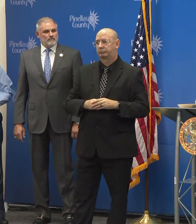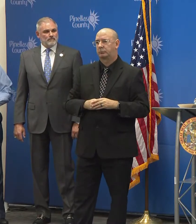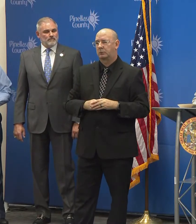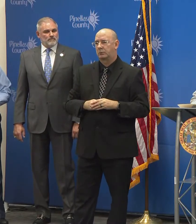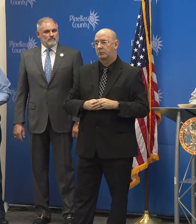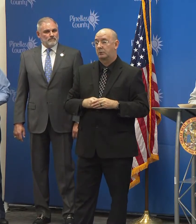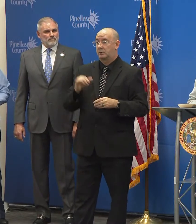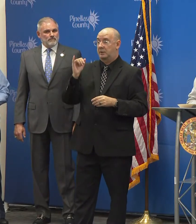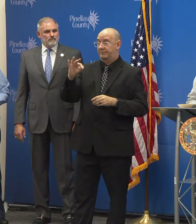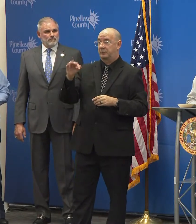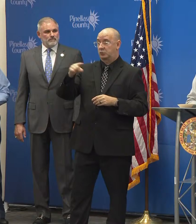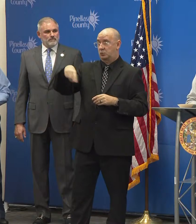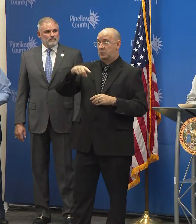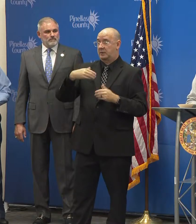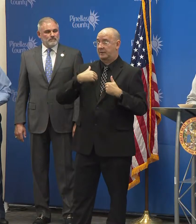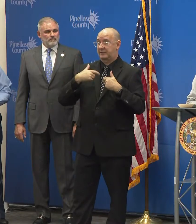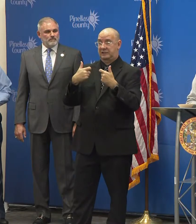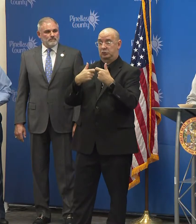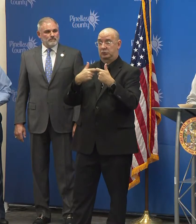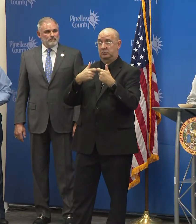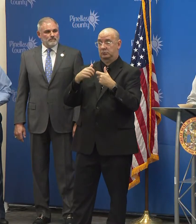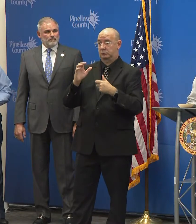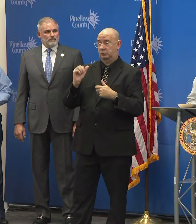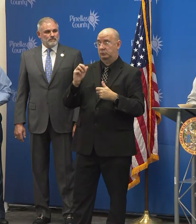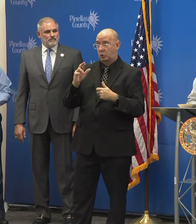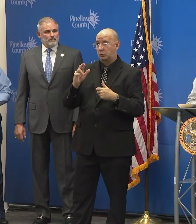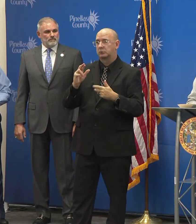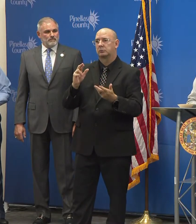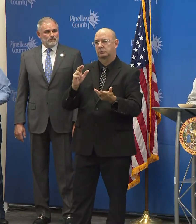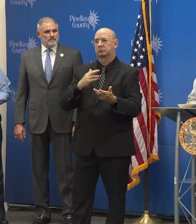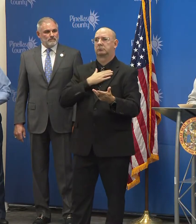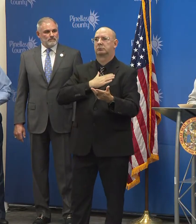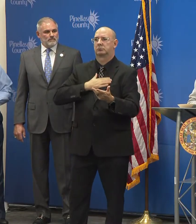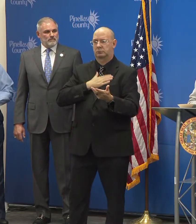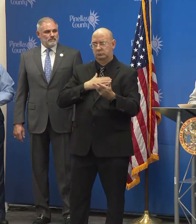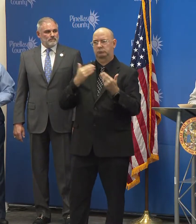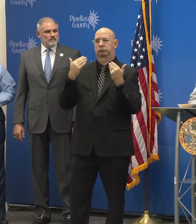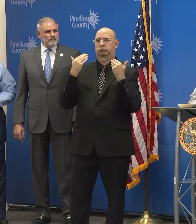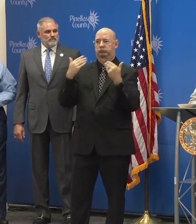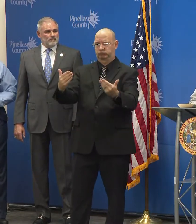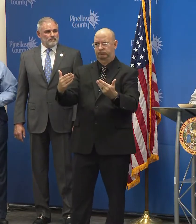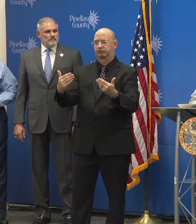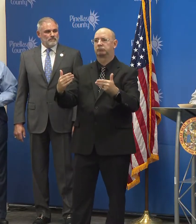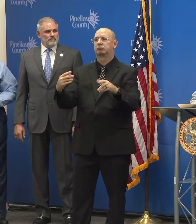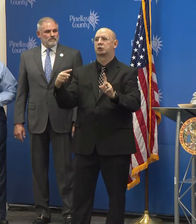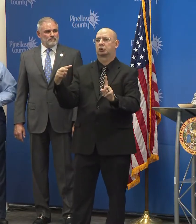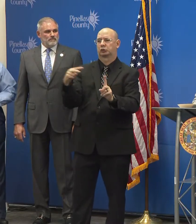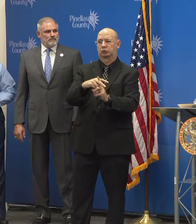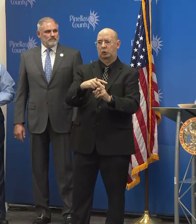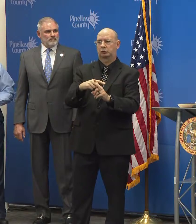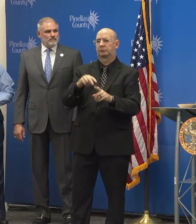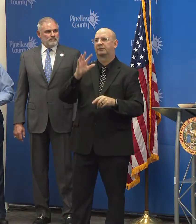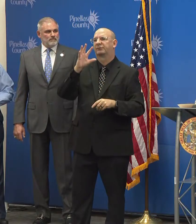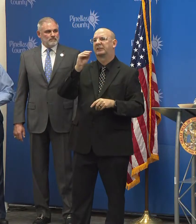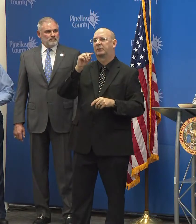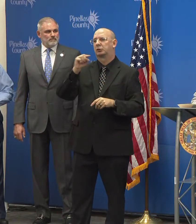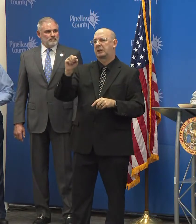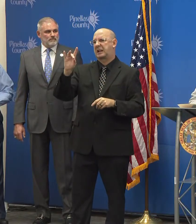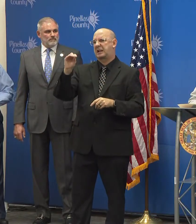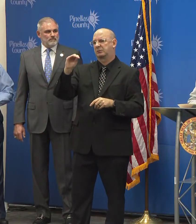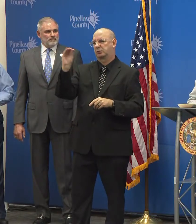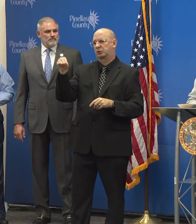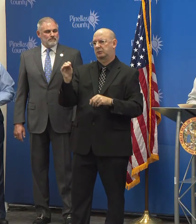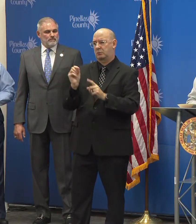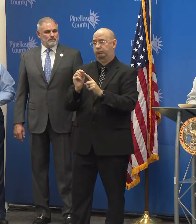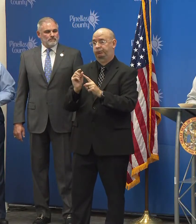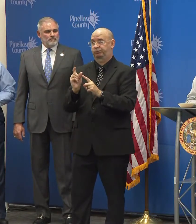vehicles, it's recommended that battery be maintained between 50 and 80% capacity, depending on the type of vehicle and what the vehicle's